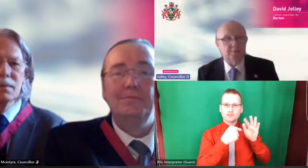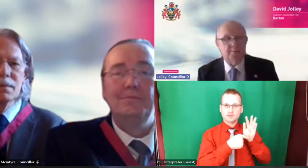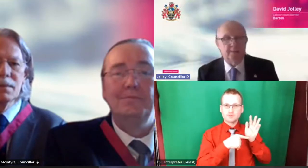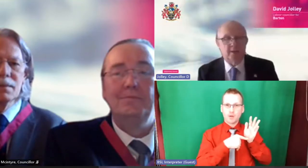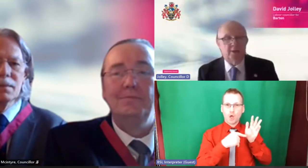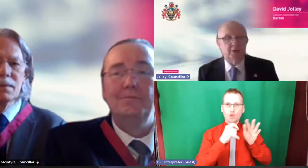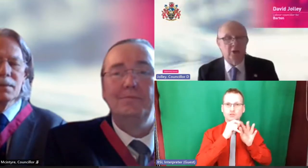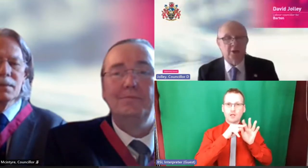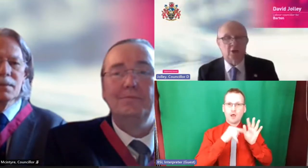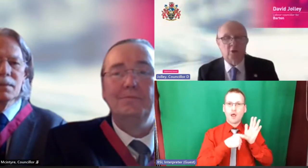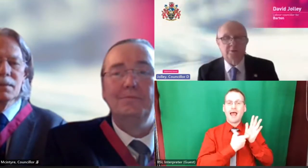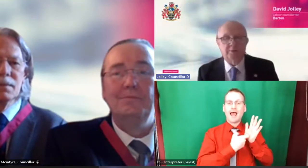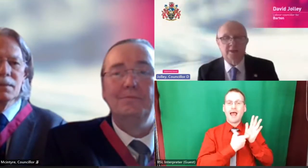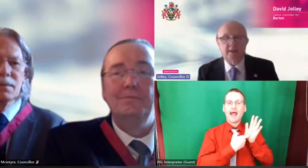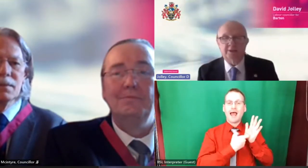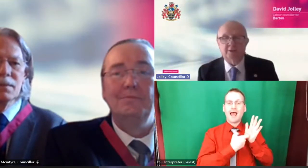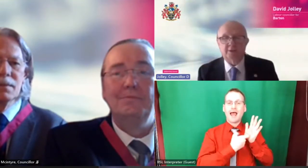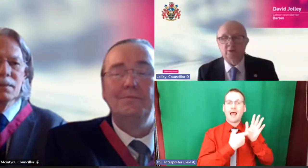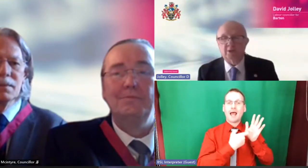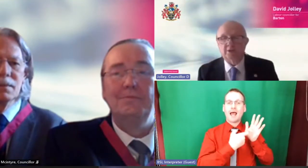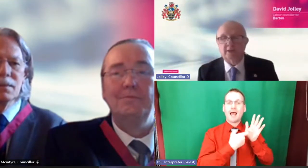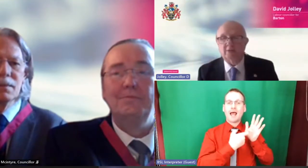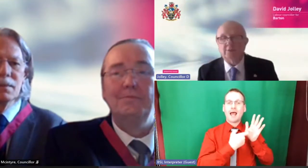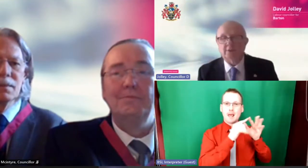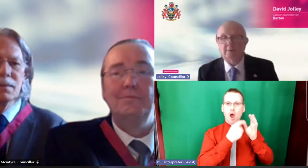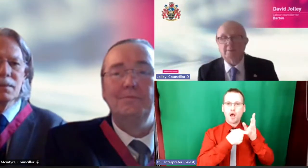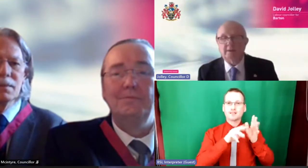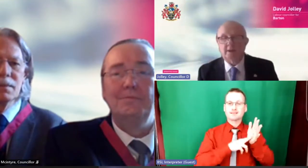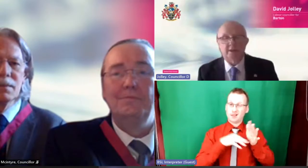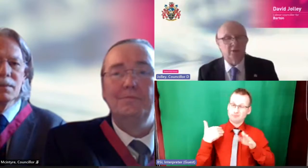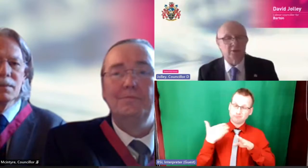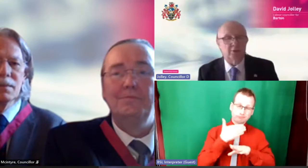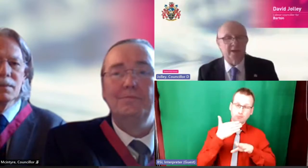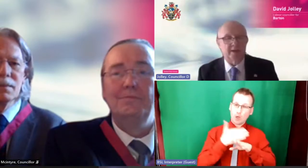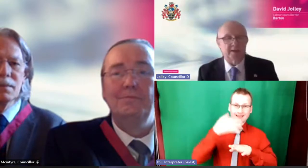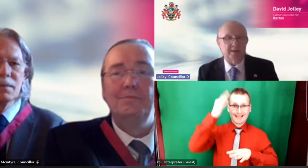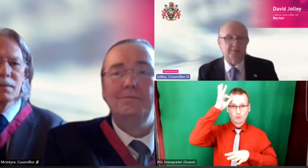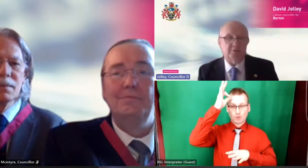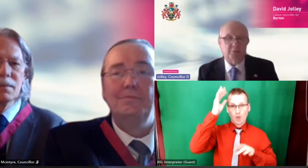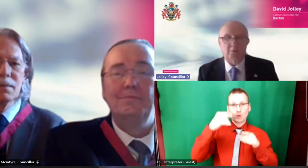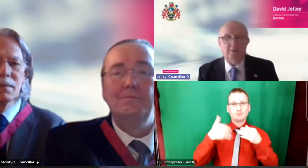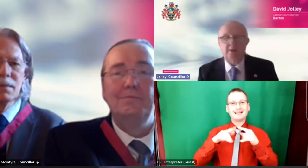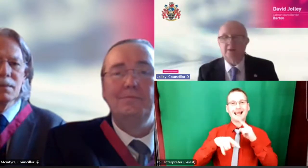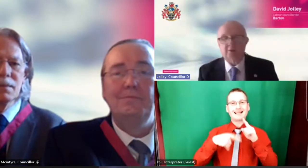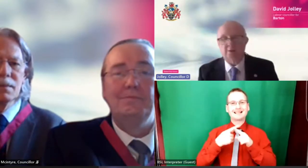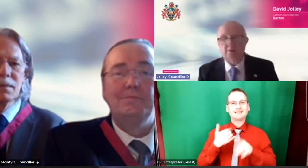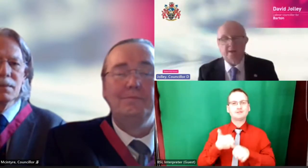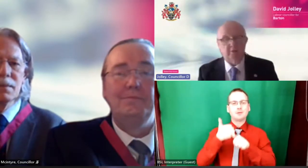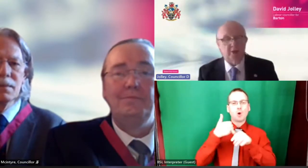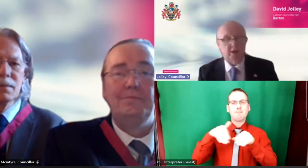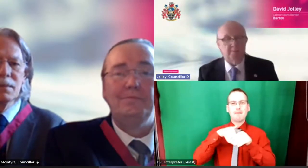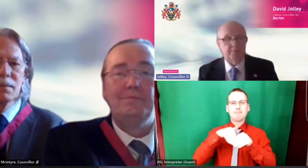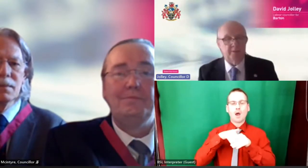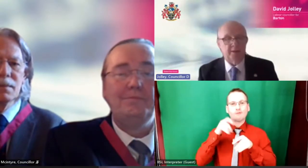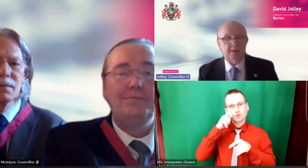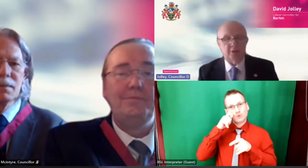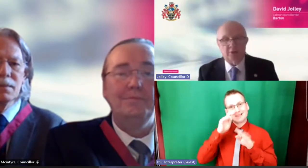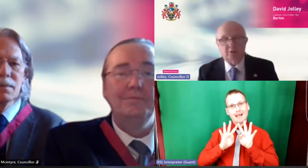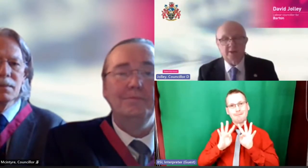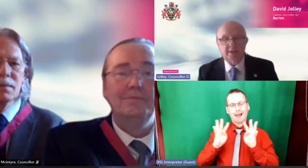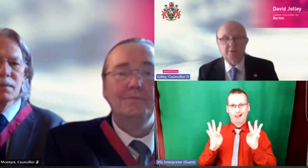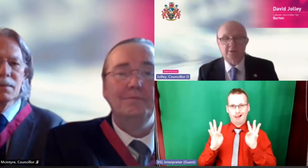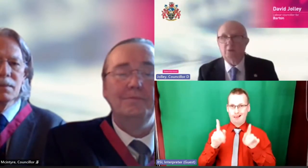Barnes. John has always been diligent in his work as a councillor. He has also been an executive support member and a scrutiny panel chair. He